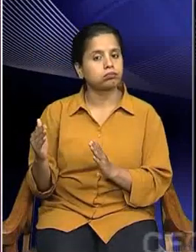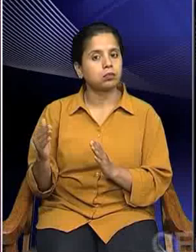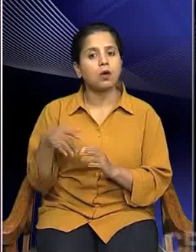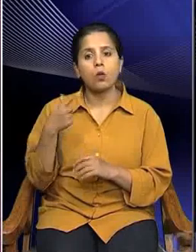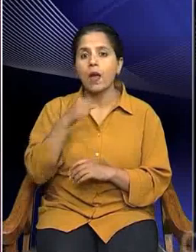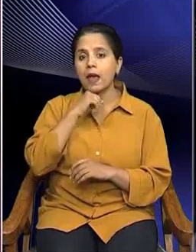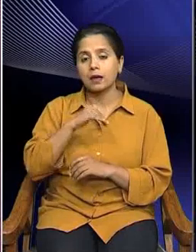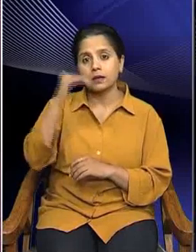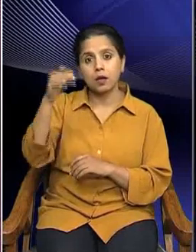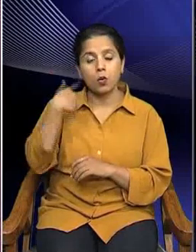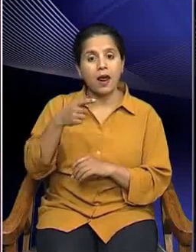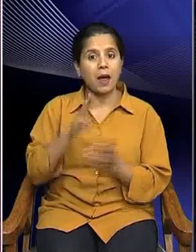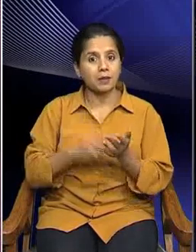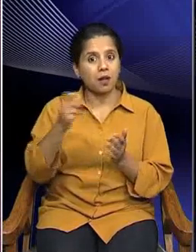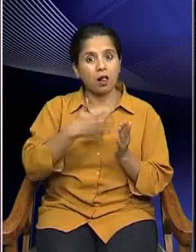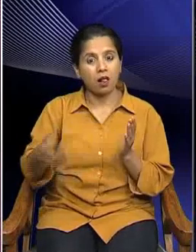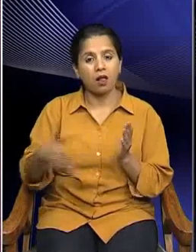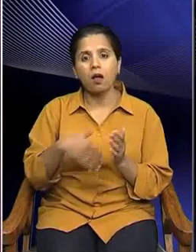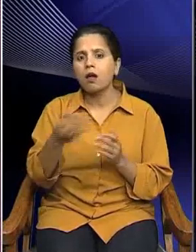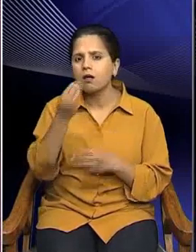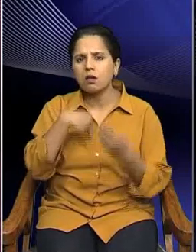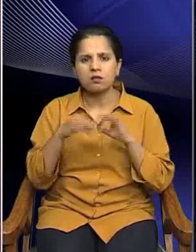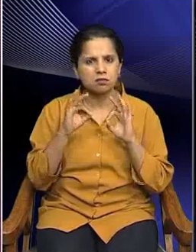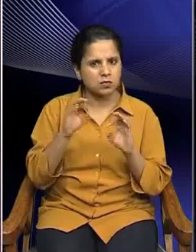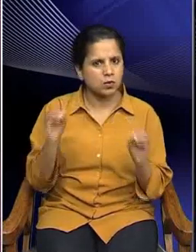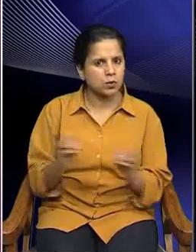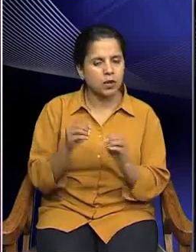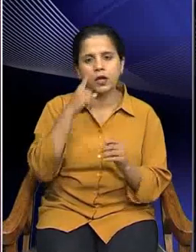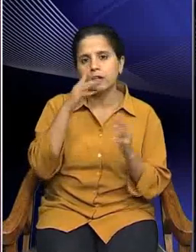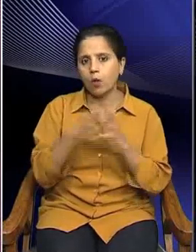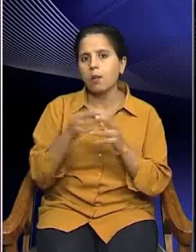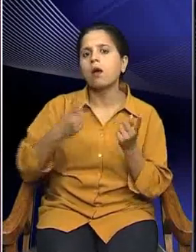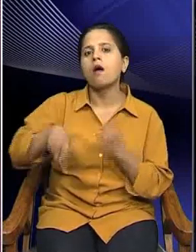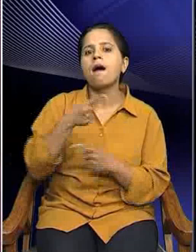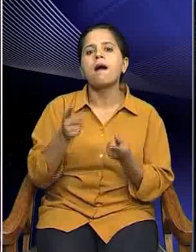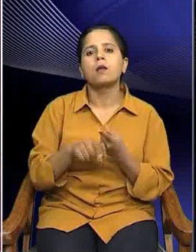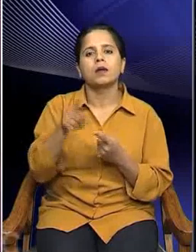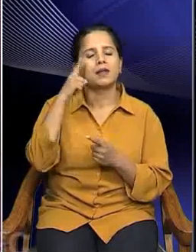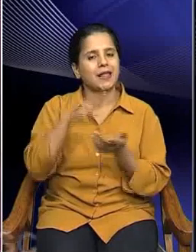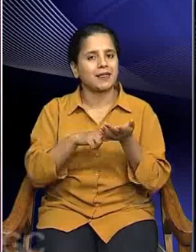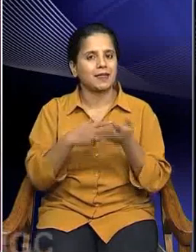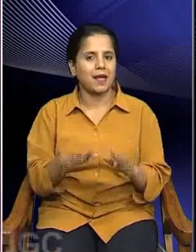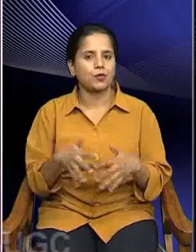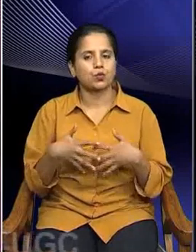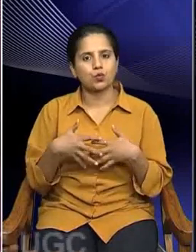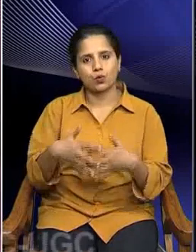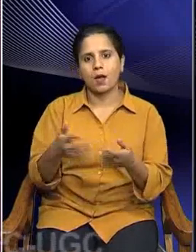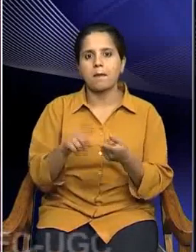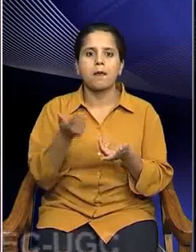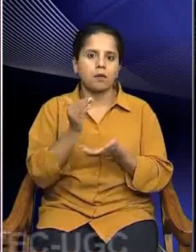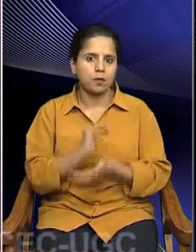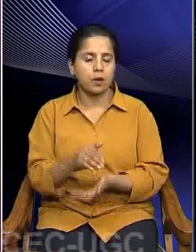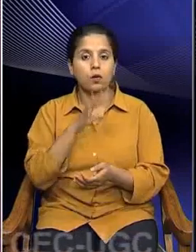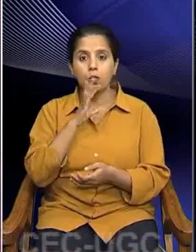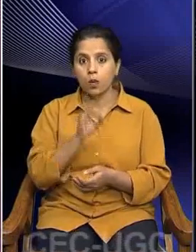at menarche is delayed due to the poor nutritional status among women. And then if you think about natural fertility, which is actual fertility